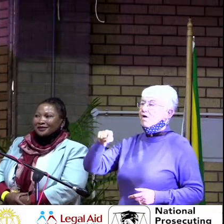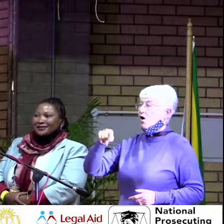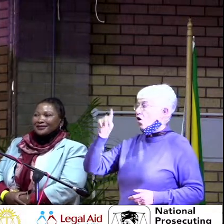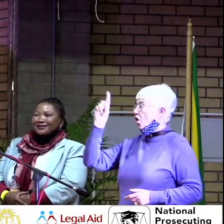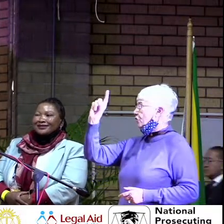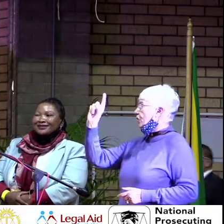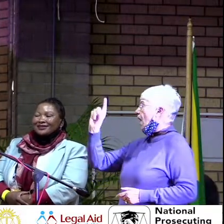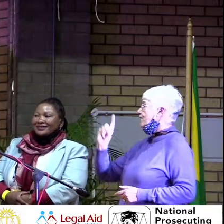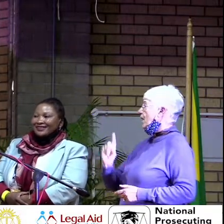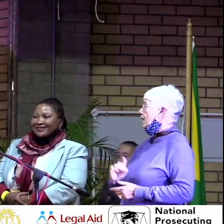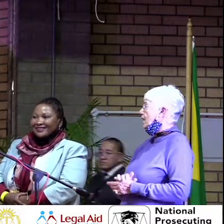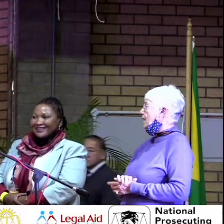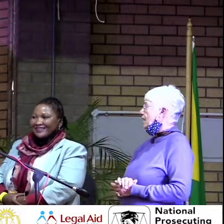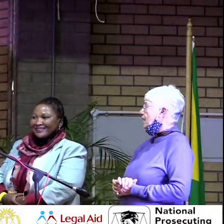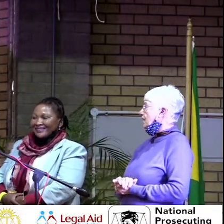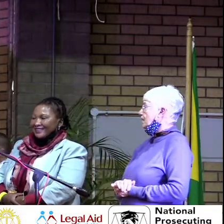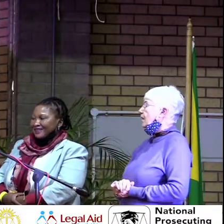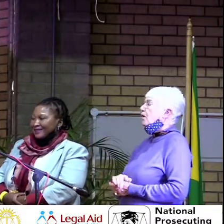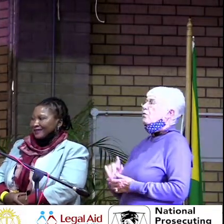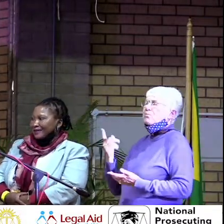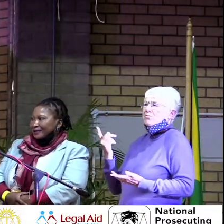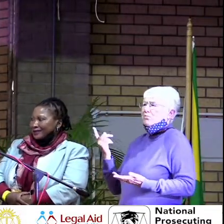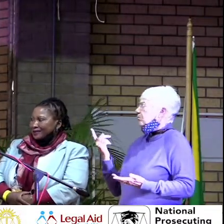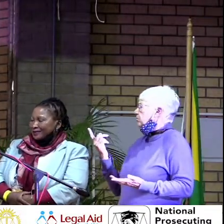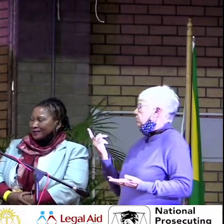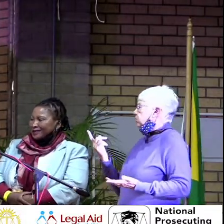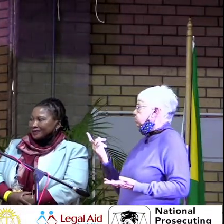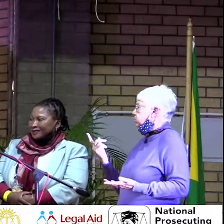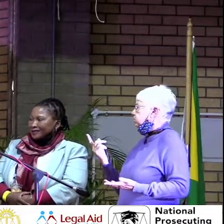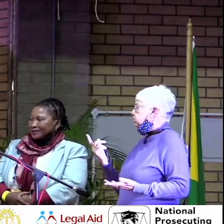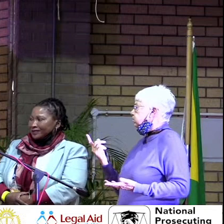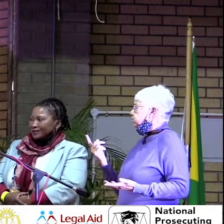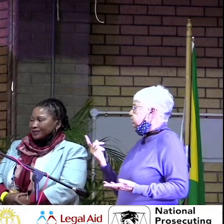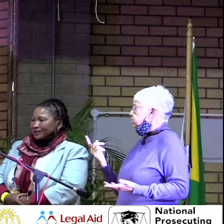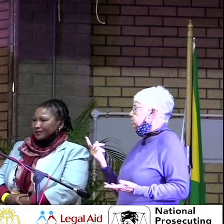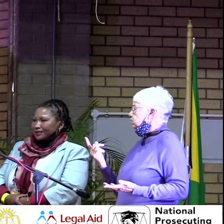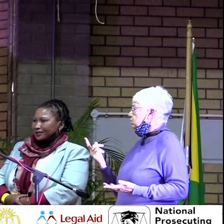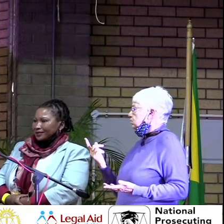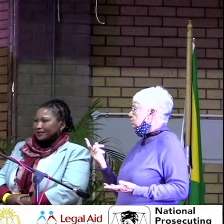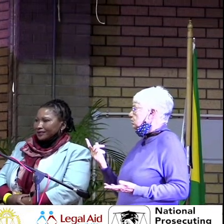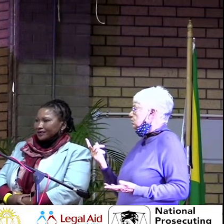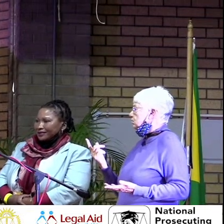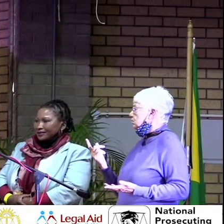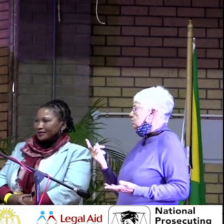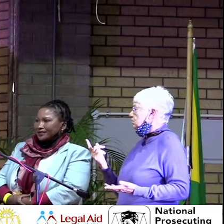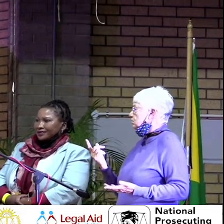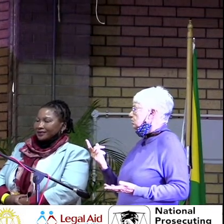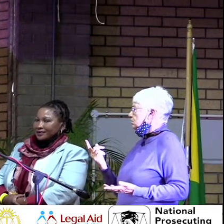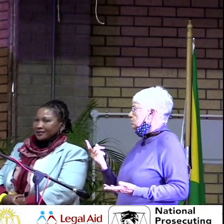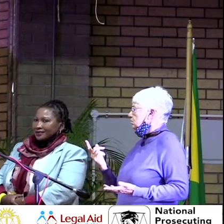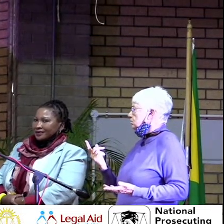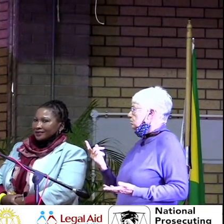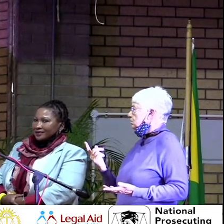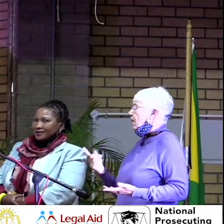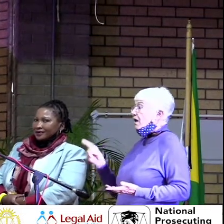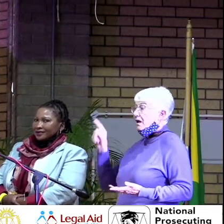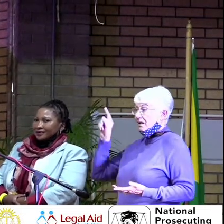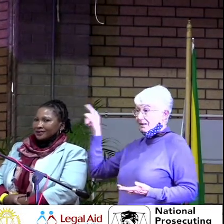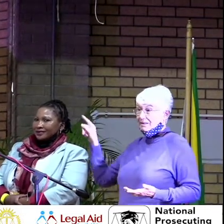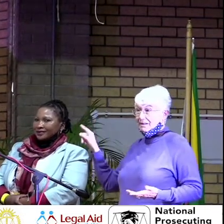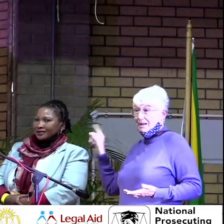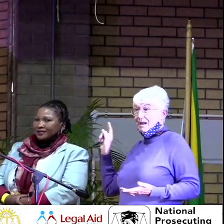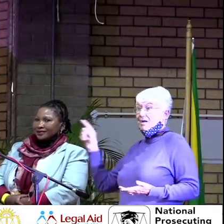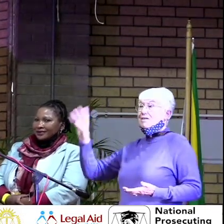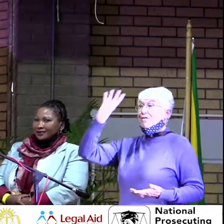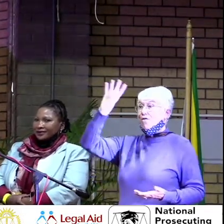The reason why I'm saying this effort was made by these 4 councillors. The program